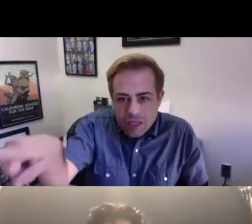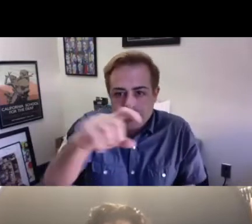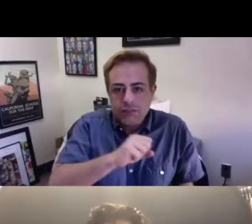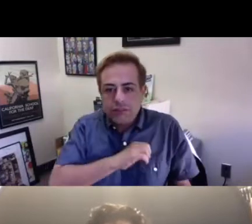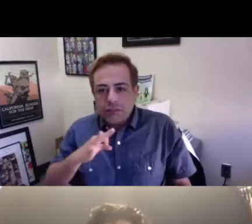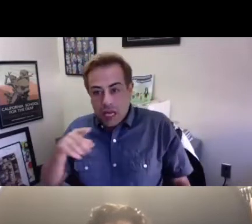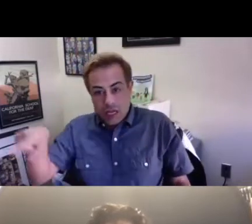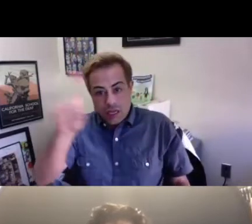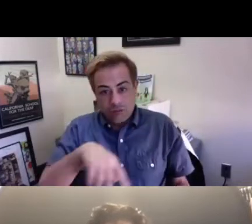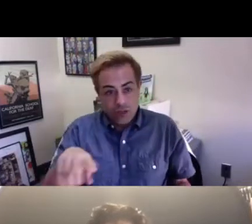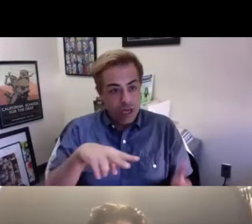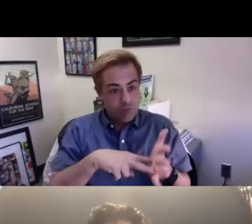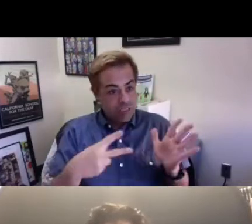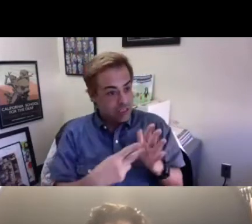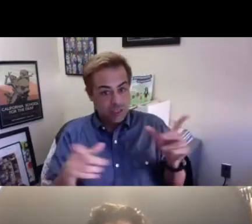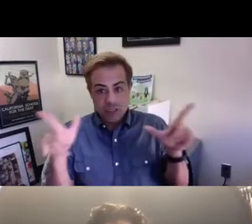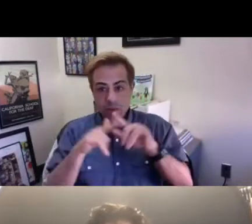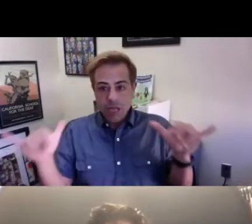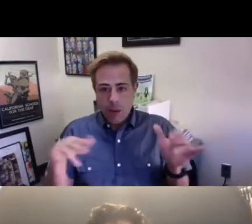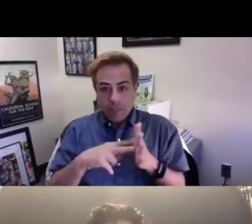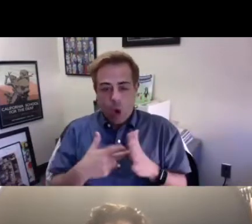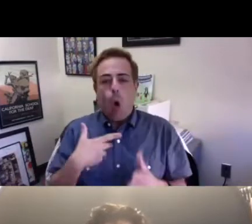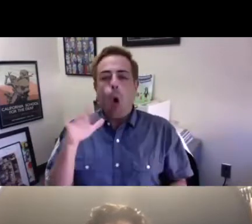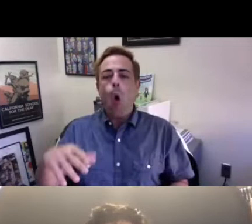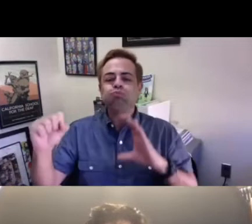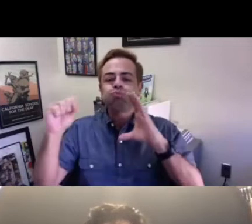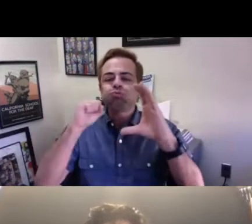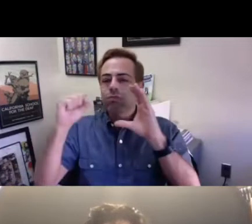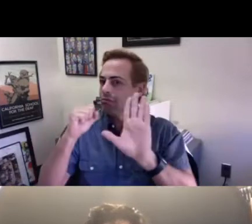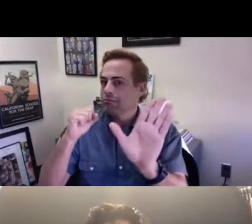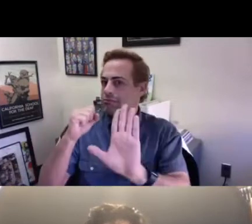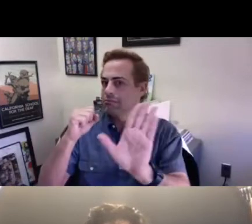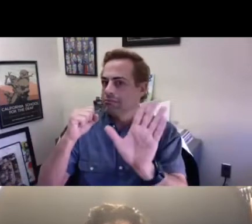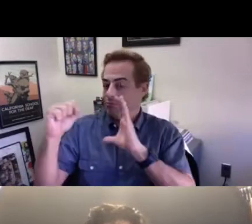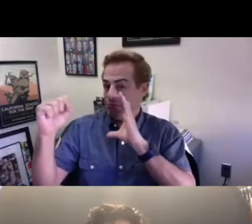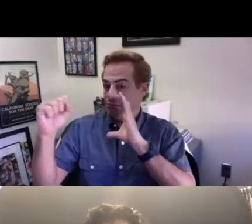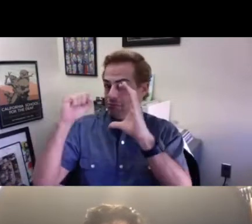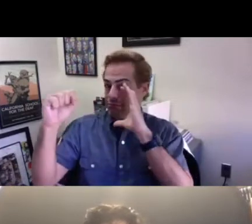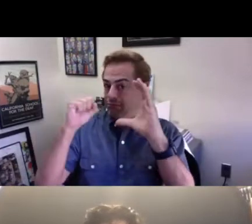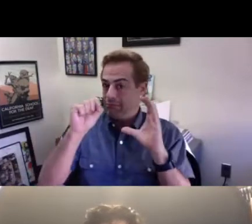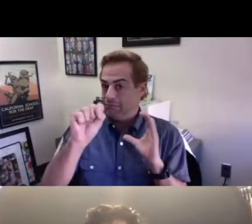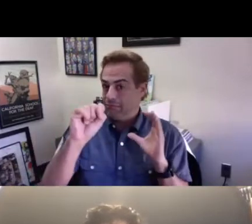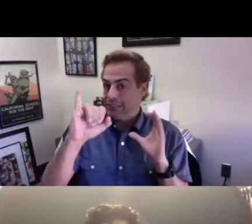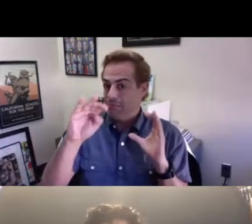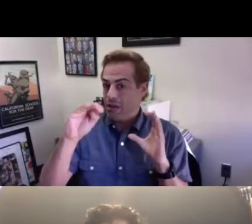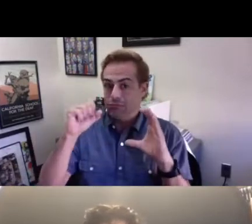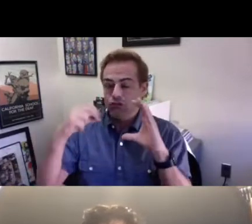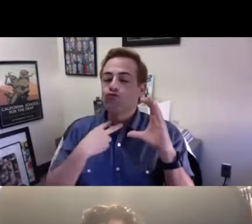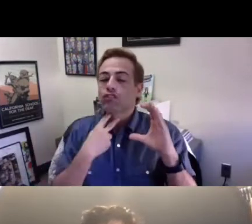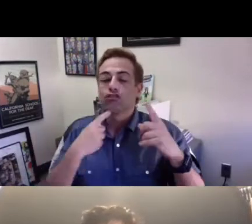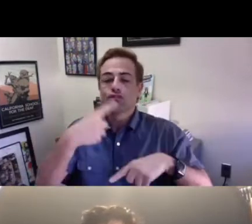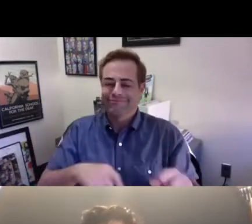but in these, but that does not mean that we can use SIMCOM,